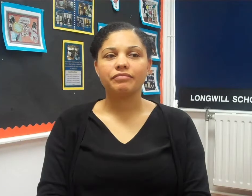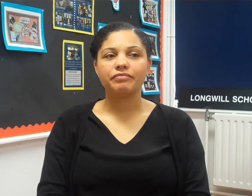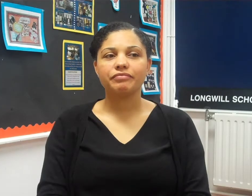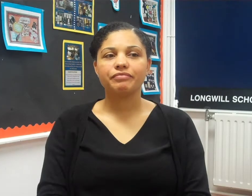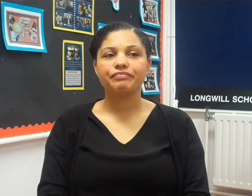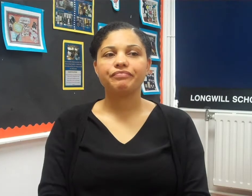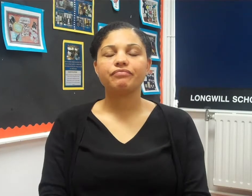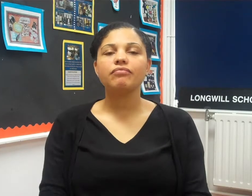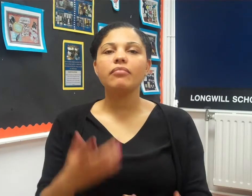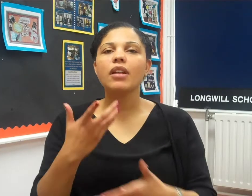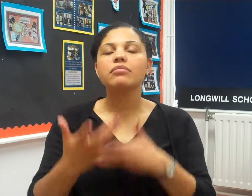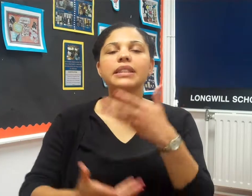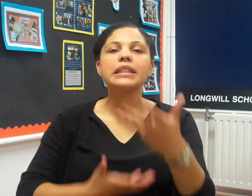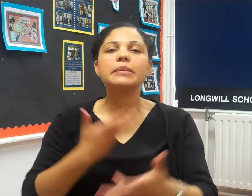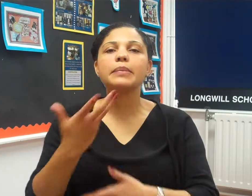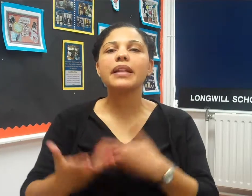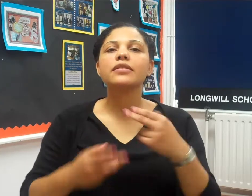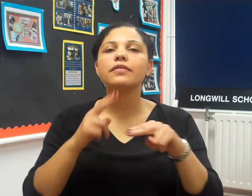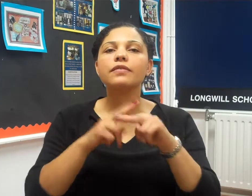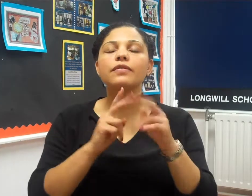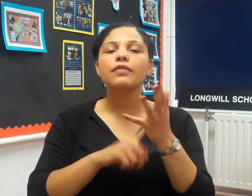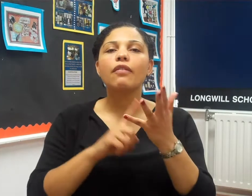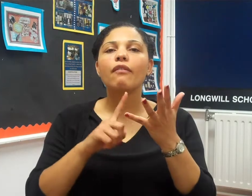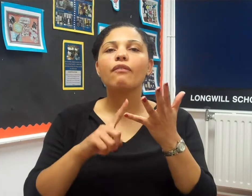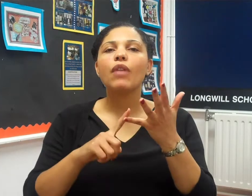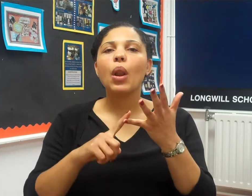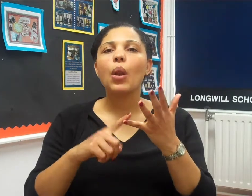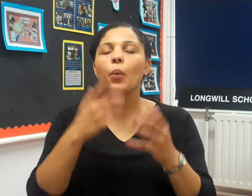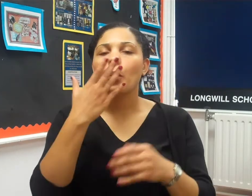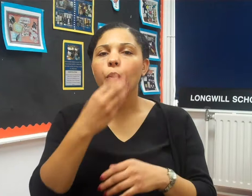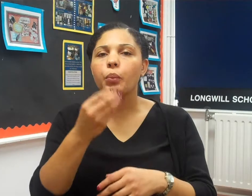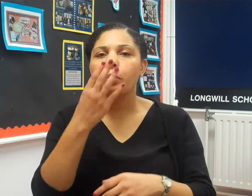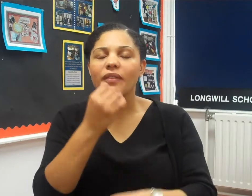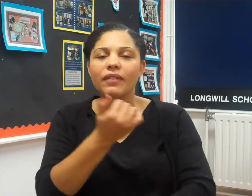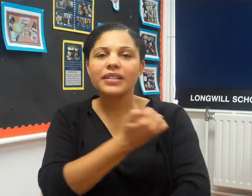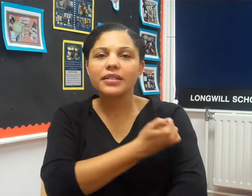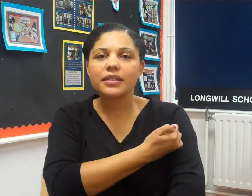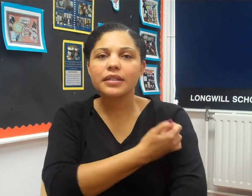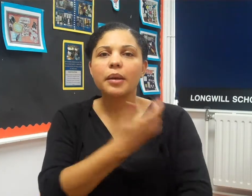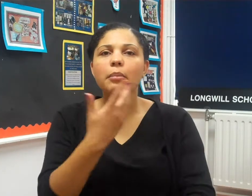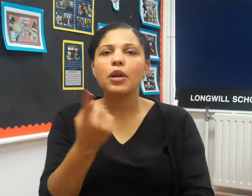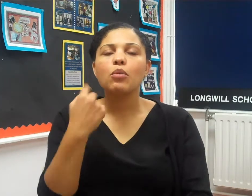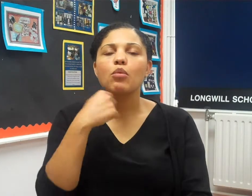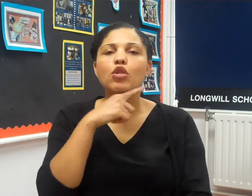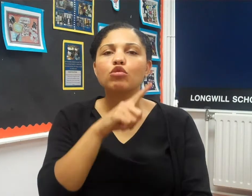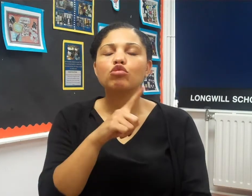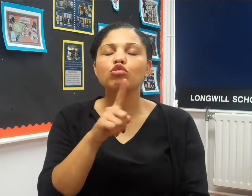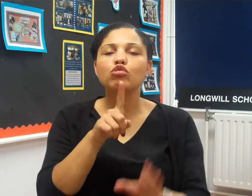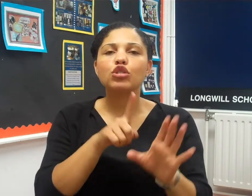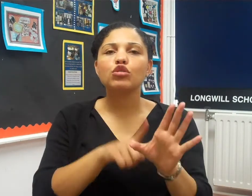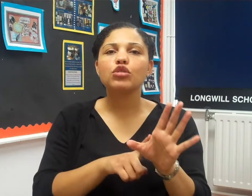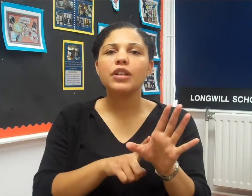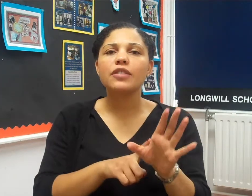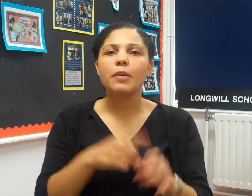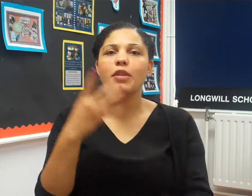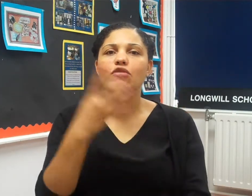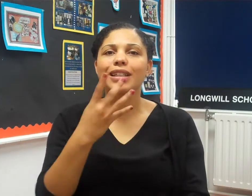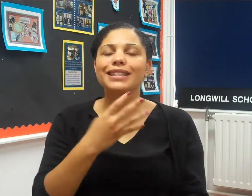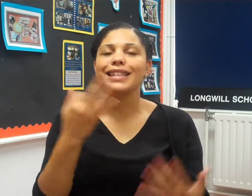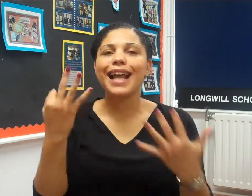Welcome to Daleswood Health Talks. This talk is about flu and the flu vaccination. It's 100 years since the 1918 Spanish flu